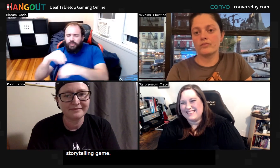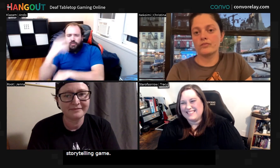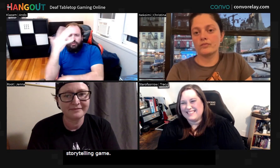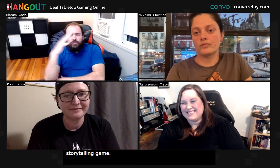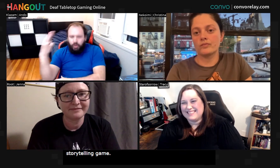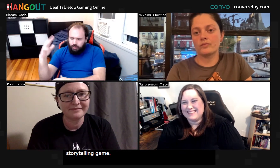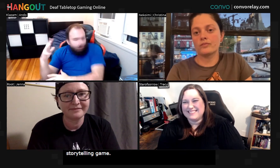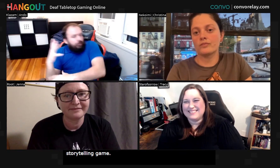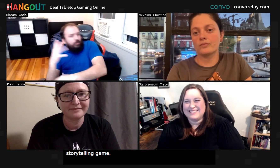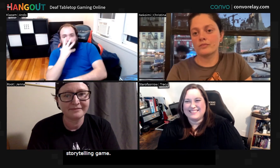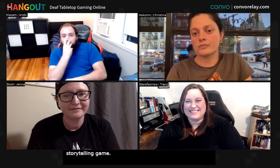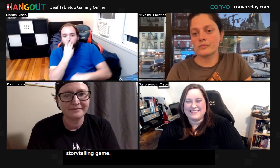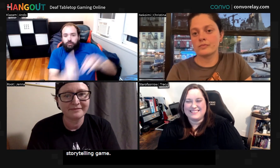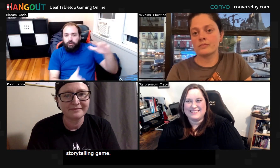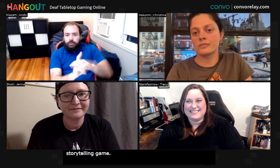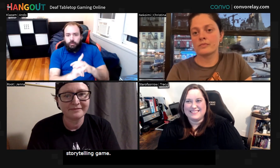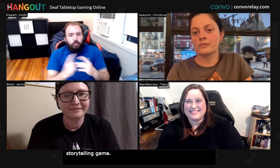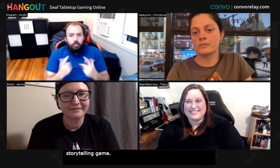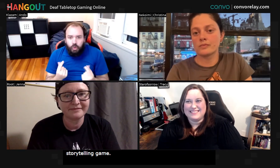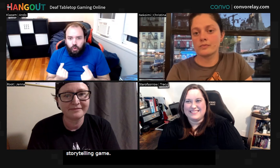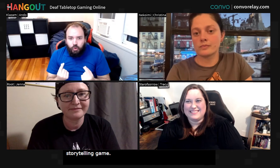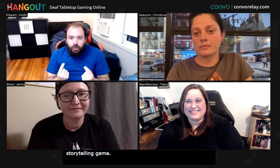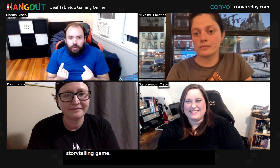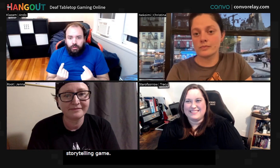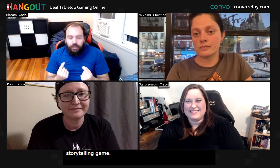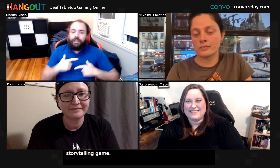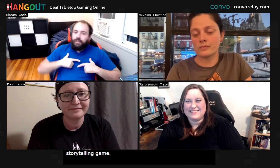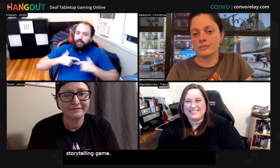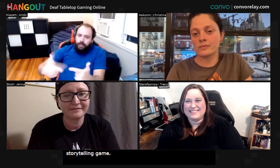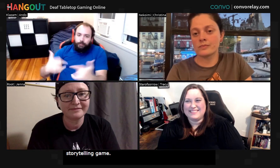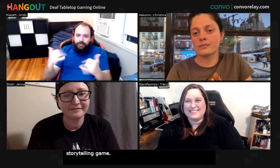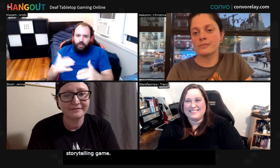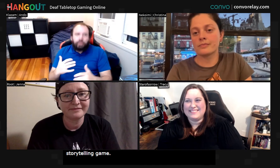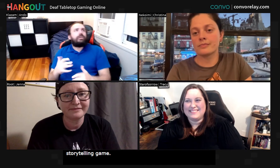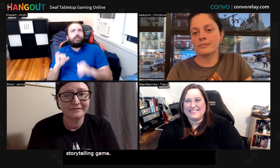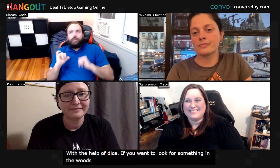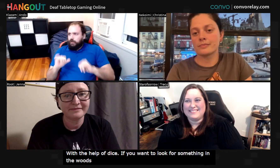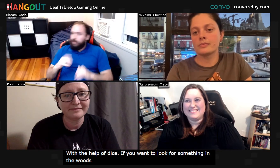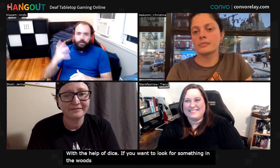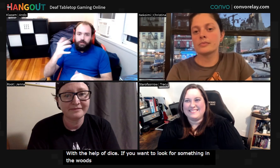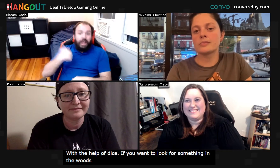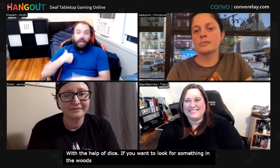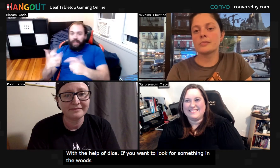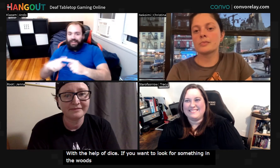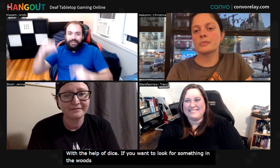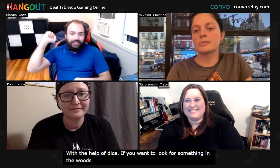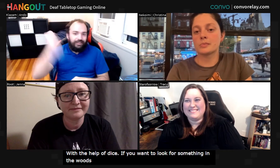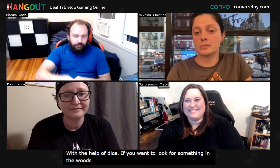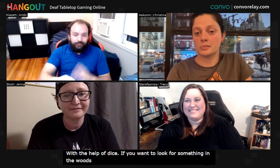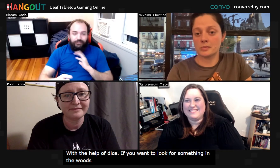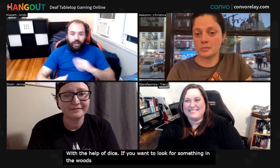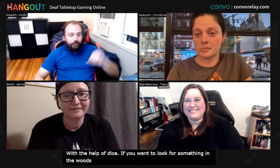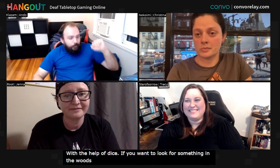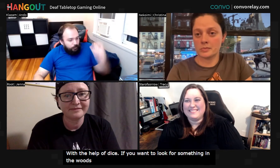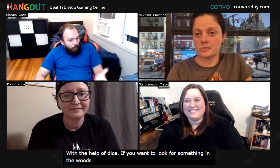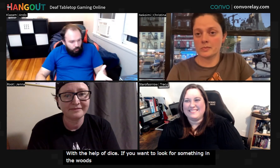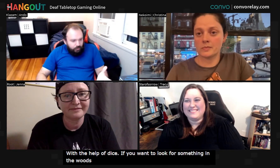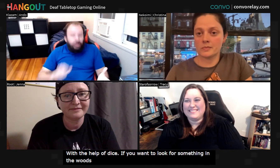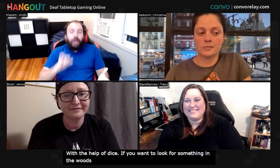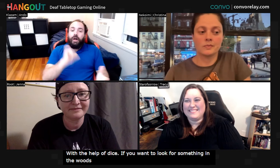look for something, in the woods, and I see a wolf, what do we do? So next player will say, well, okay, so I'm going to kill it. And